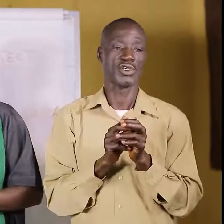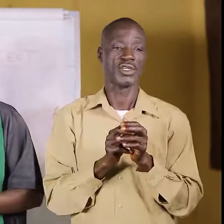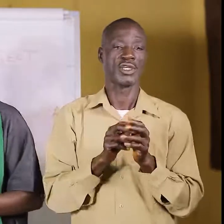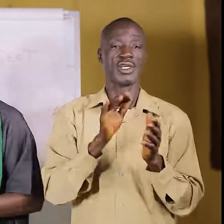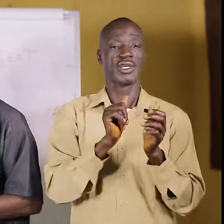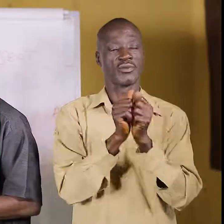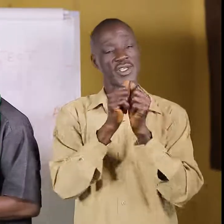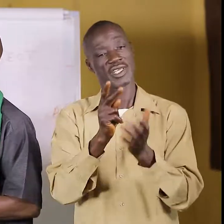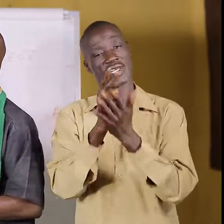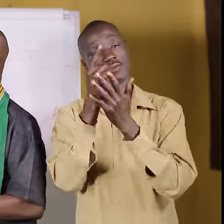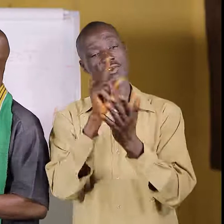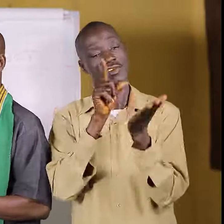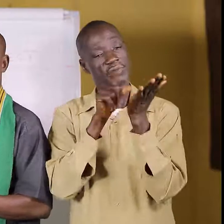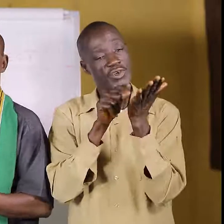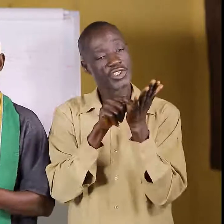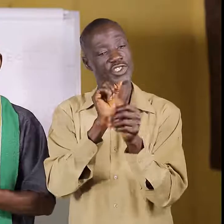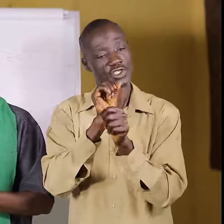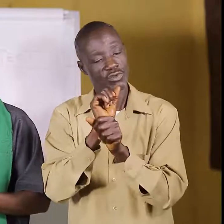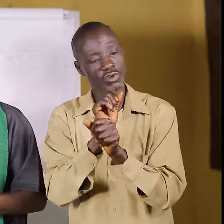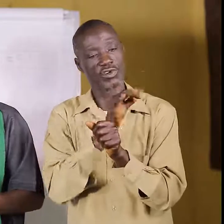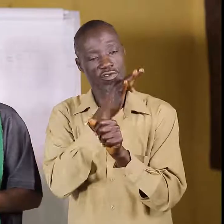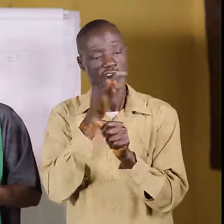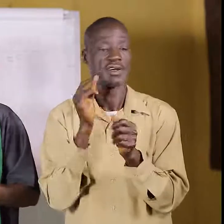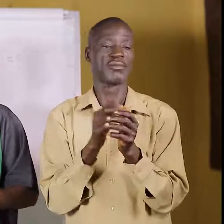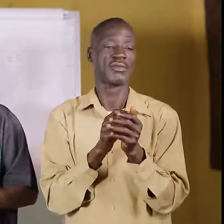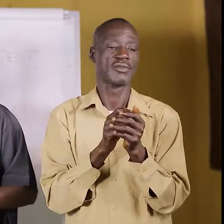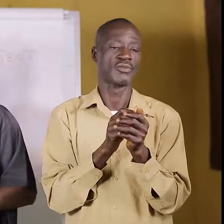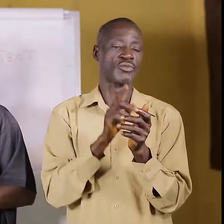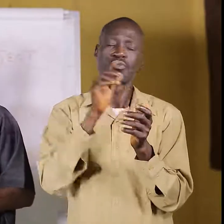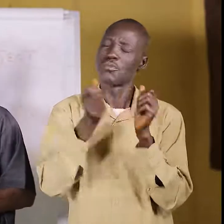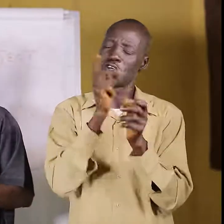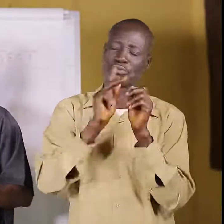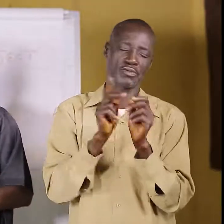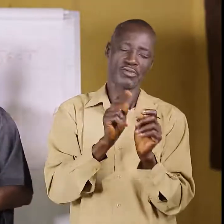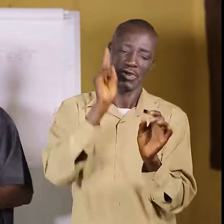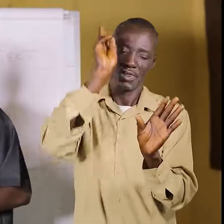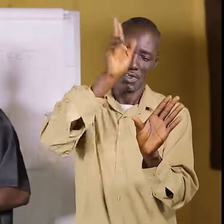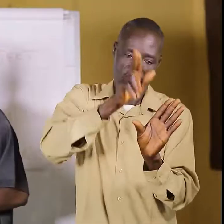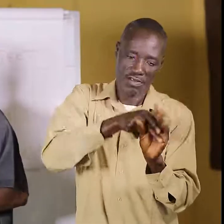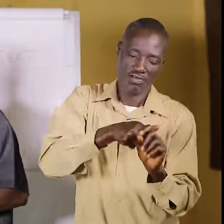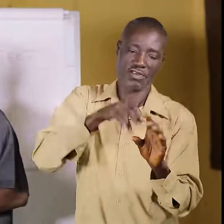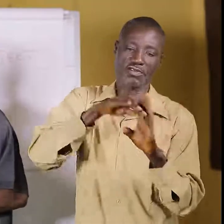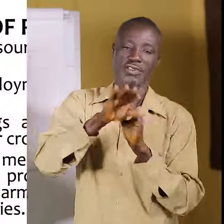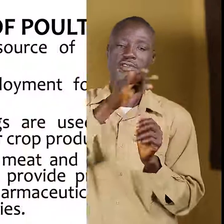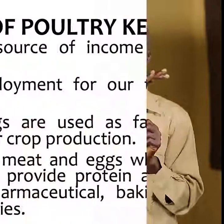population. And most of this population are engaged in farming.